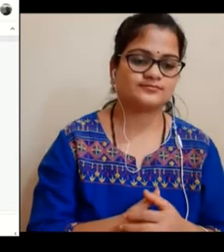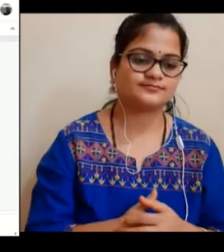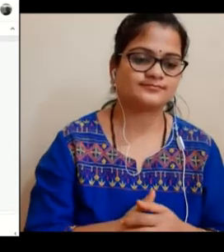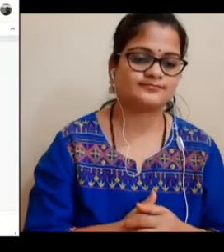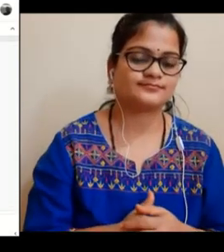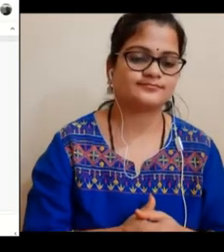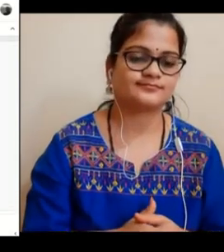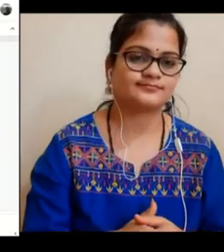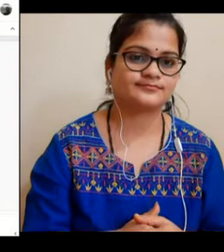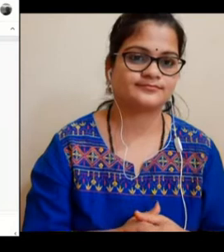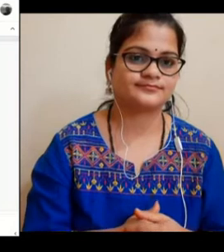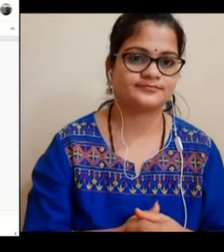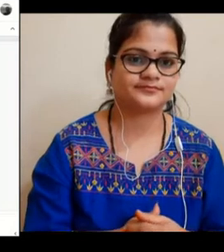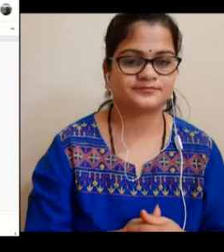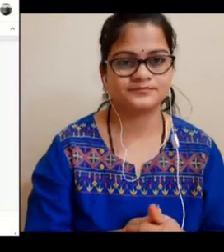do.